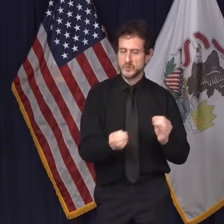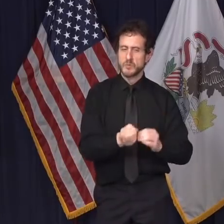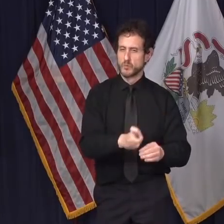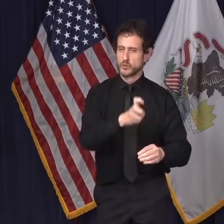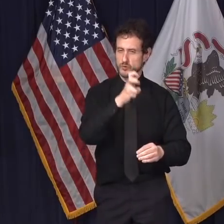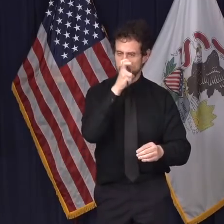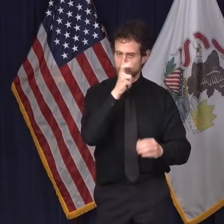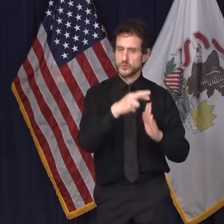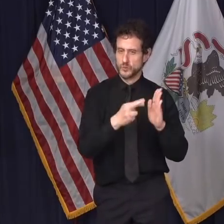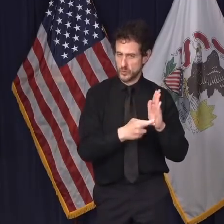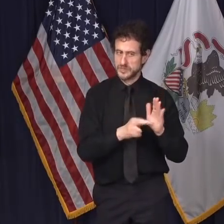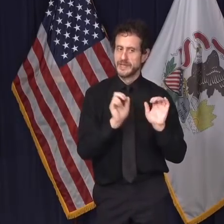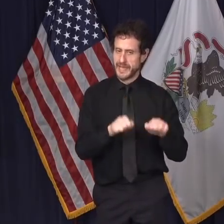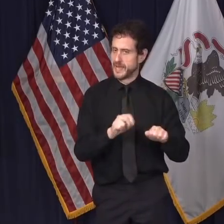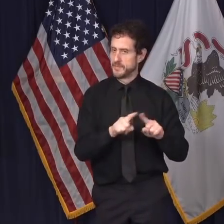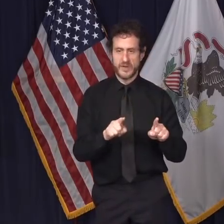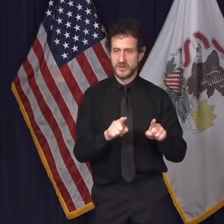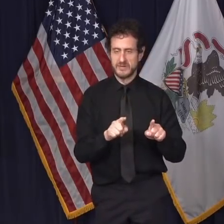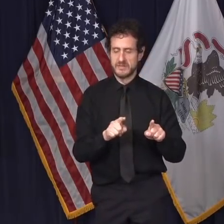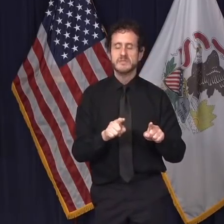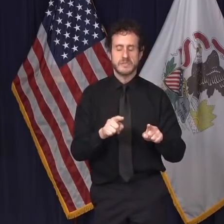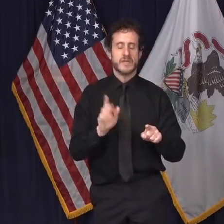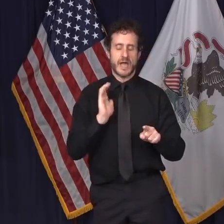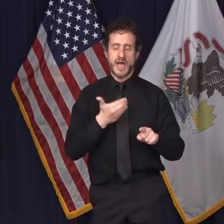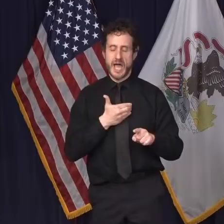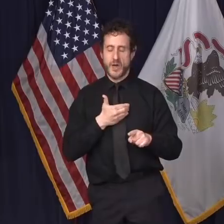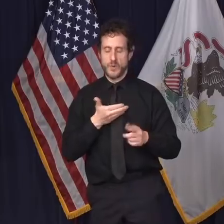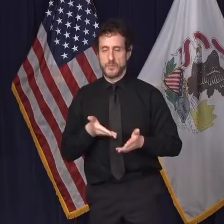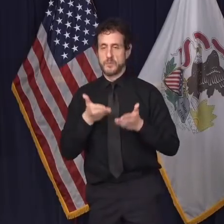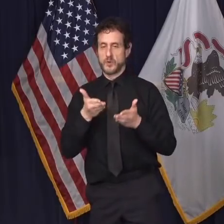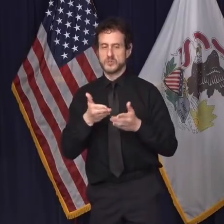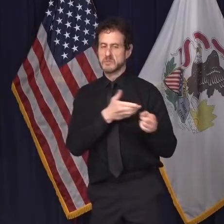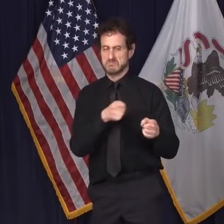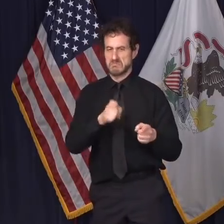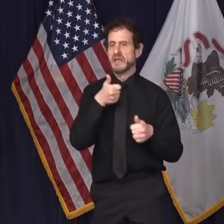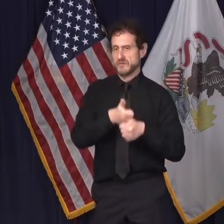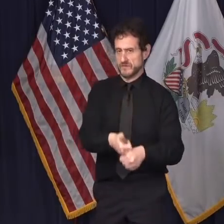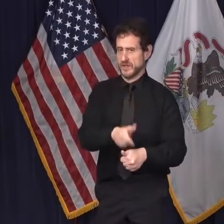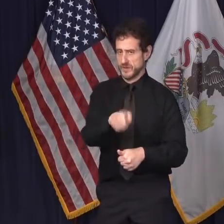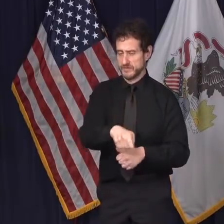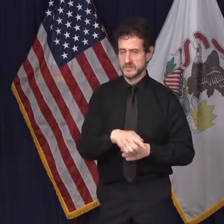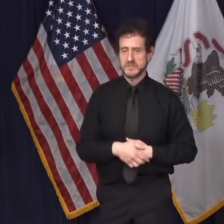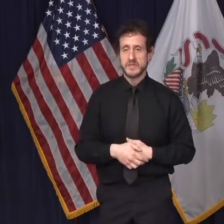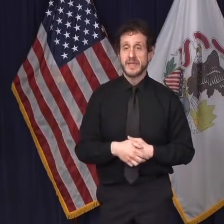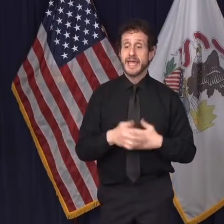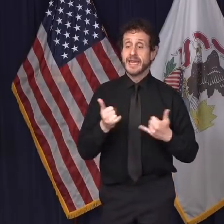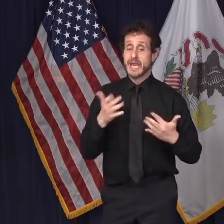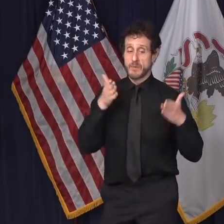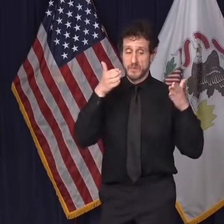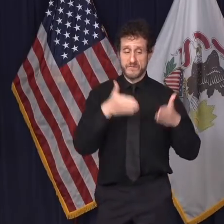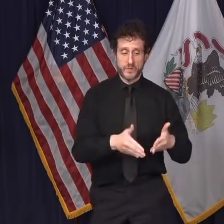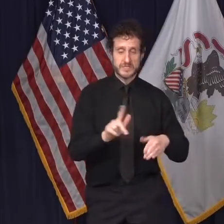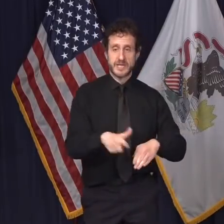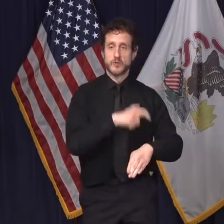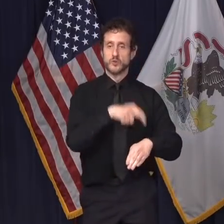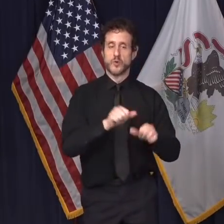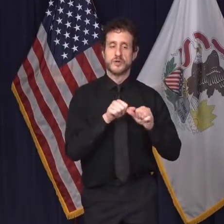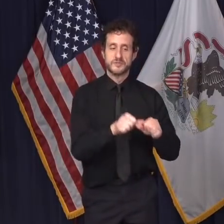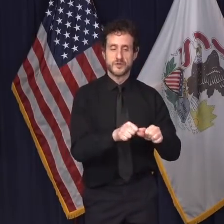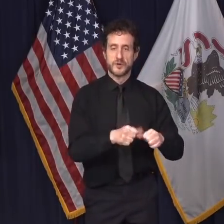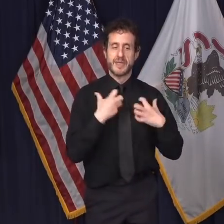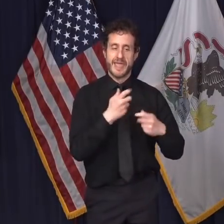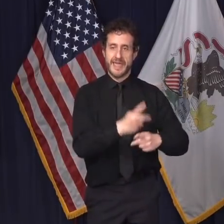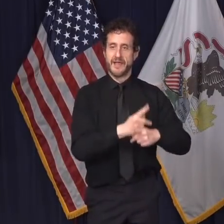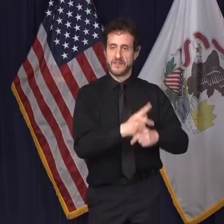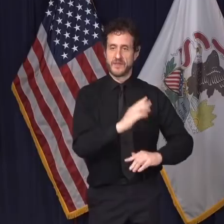stricter metrics. With that, I'd like to talk today about long-term care facilities, which have been at the